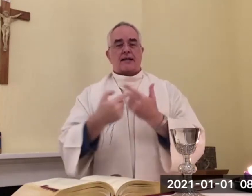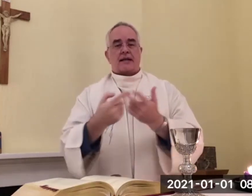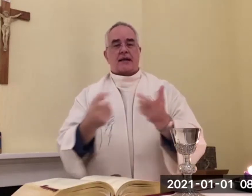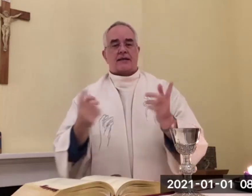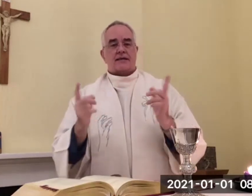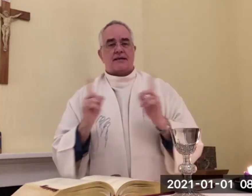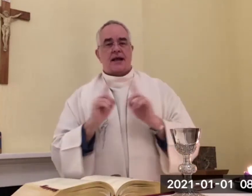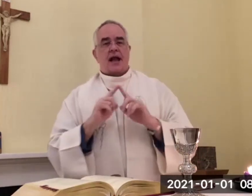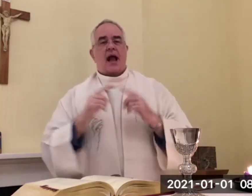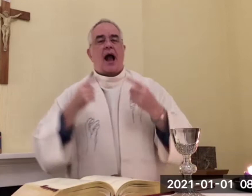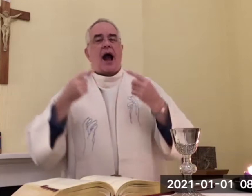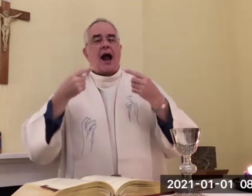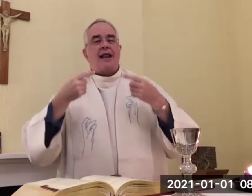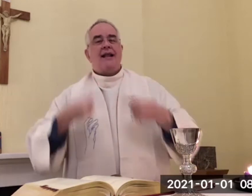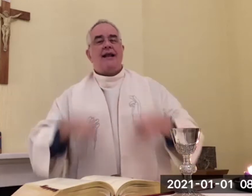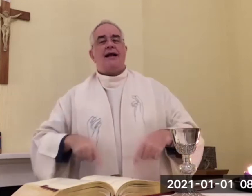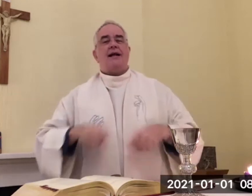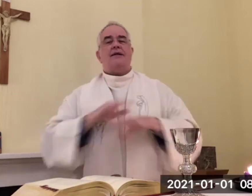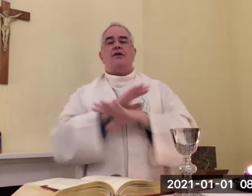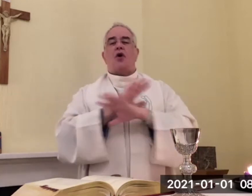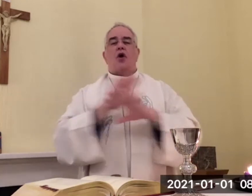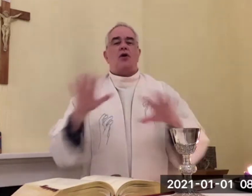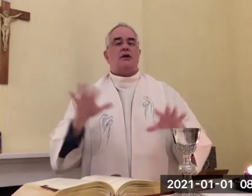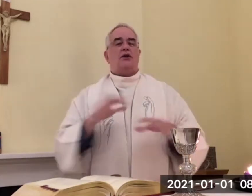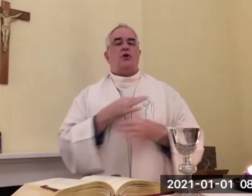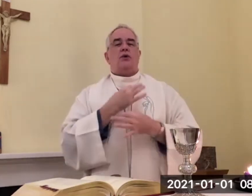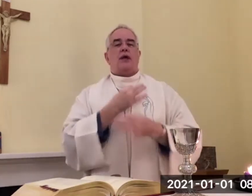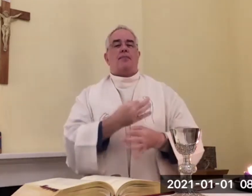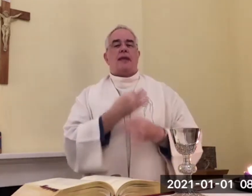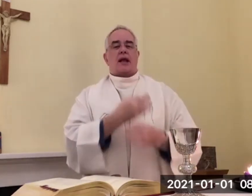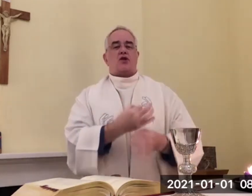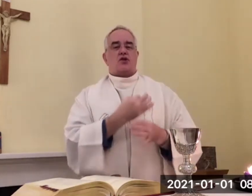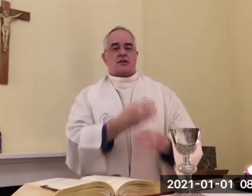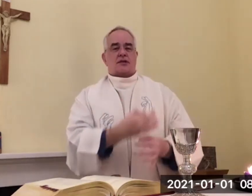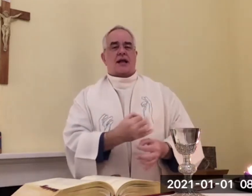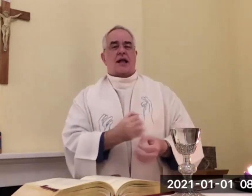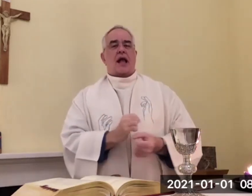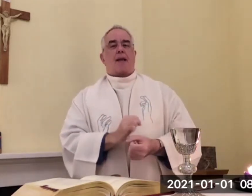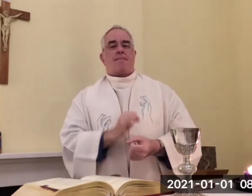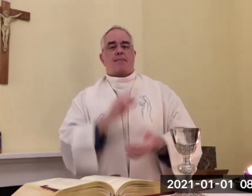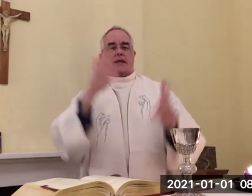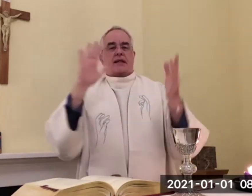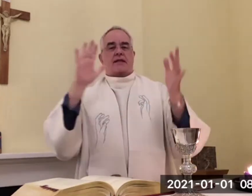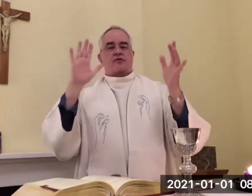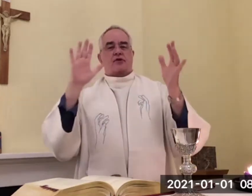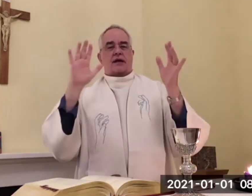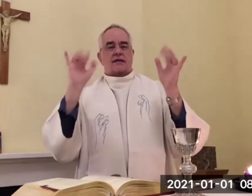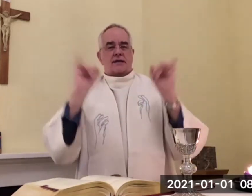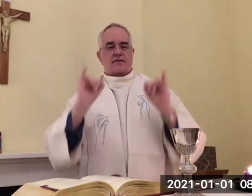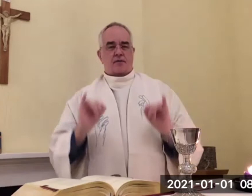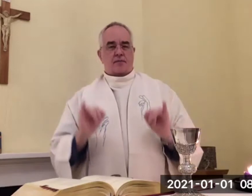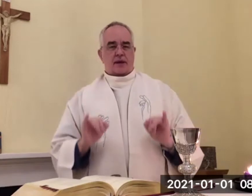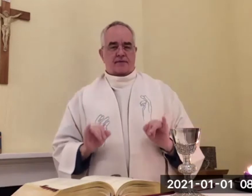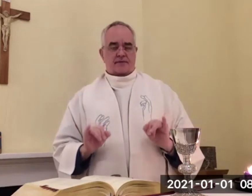us. And lead us not into temptation, but deliver us from evil.